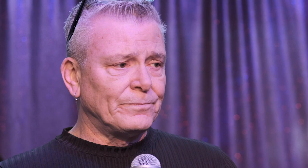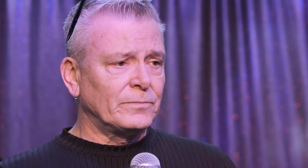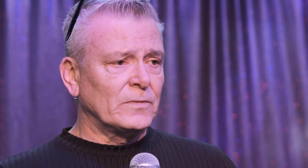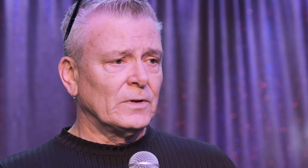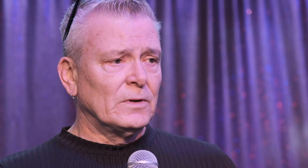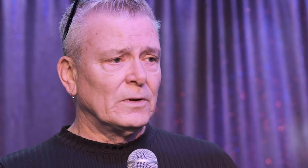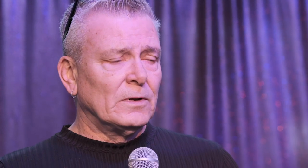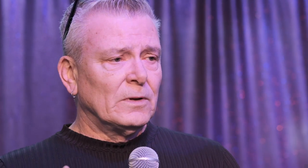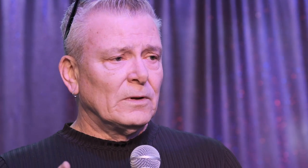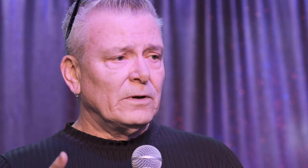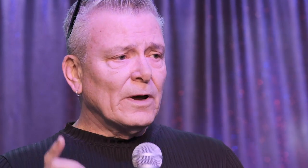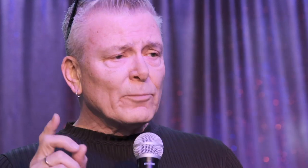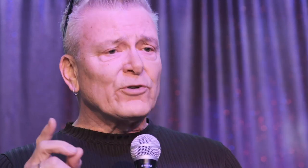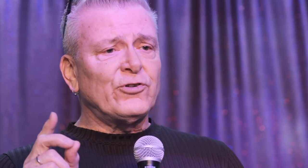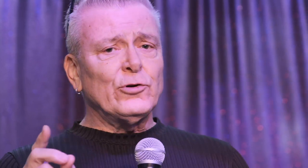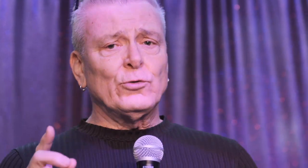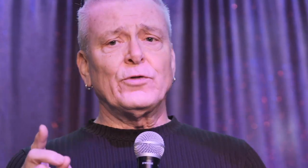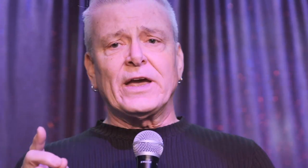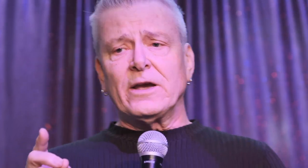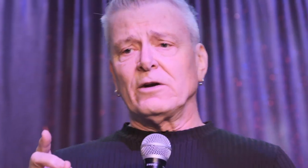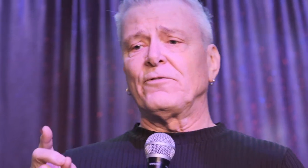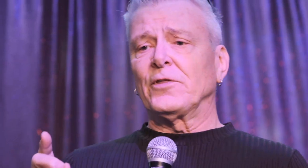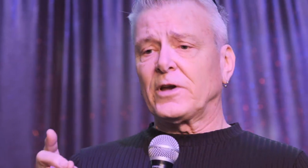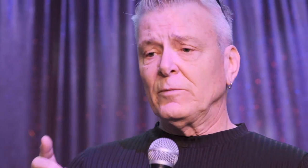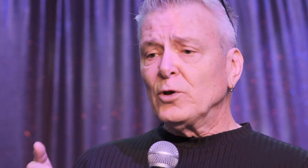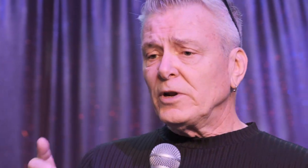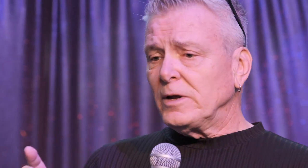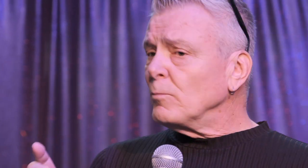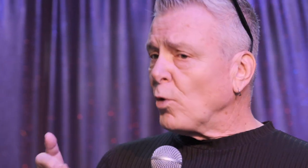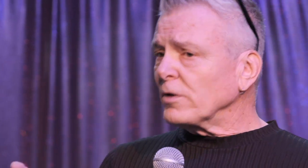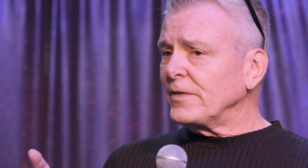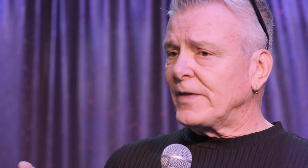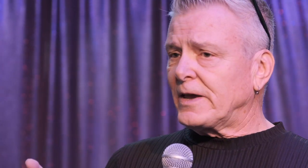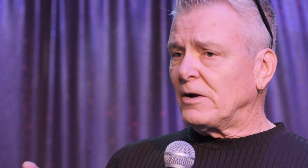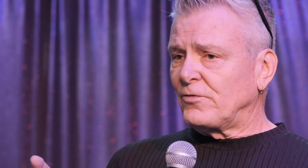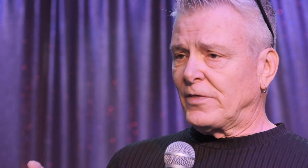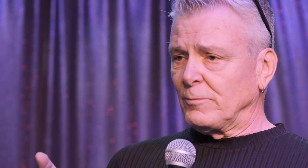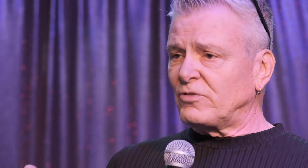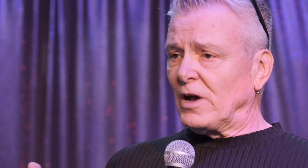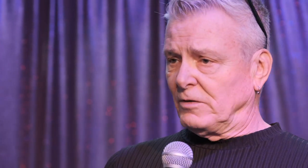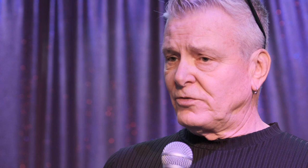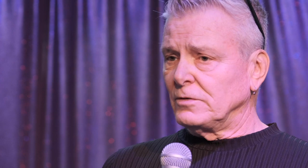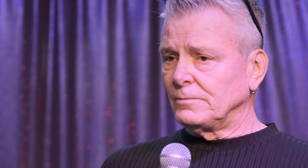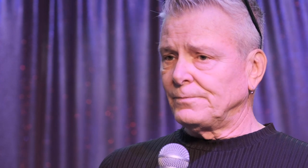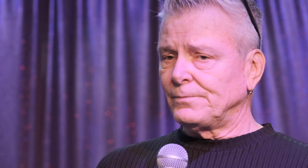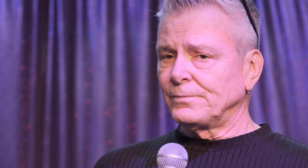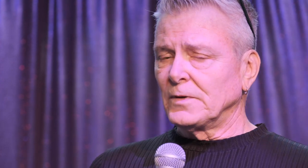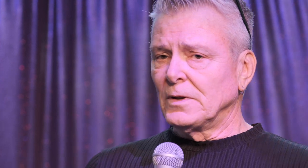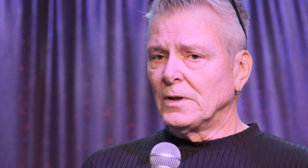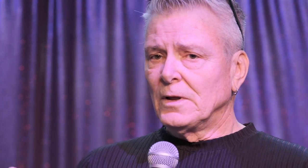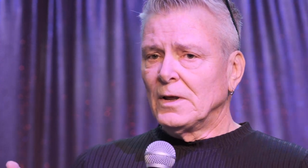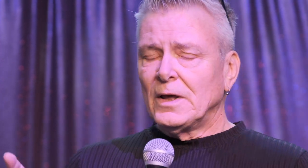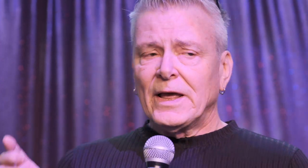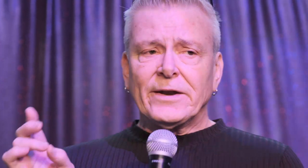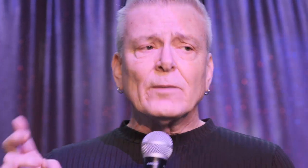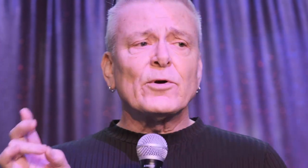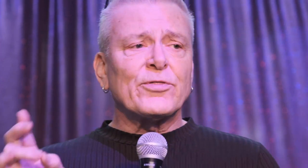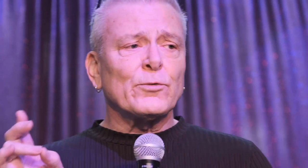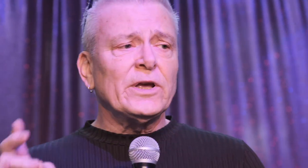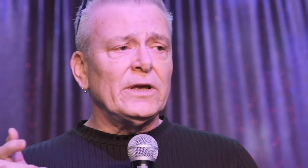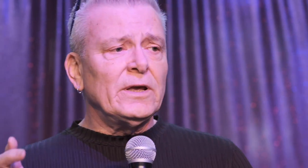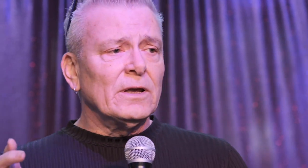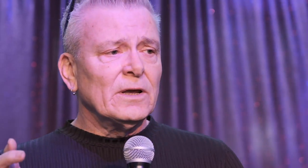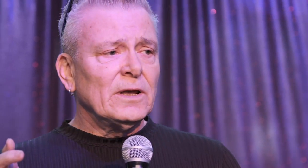him. Number two, they cared for the community more than they cared for themselves. And